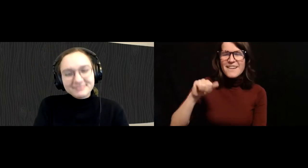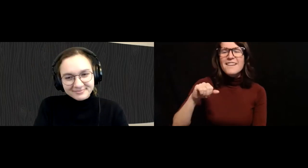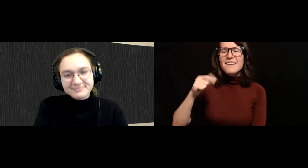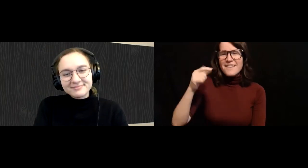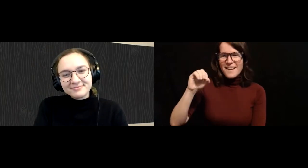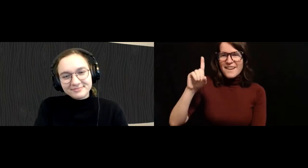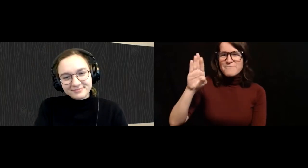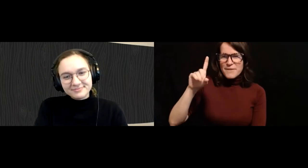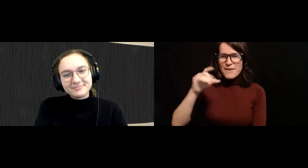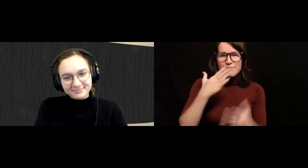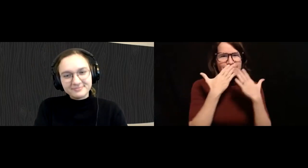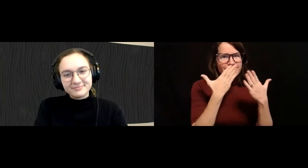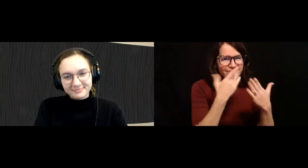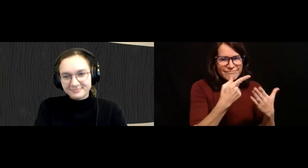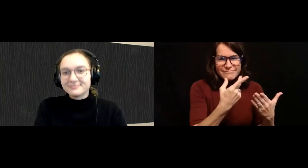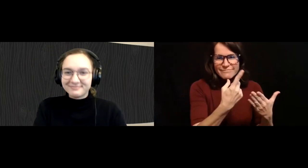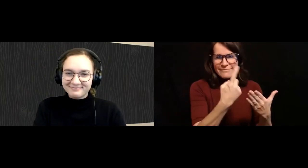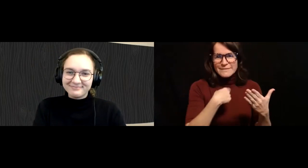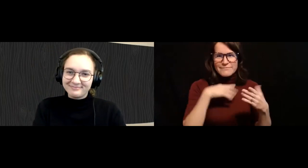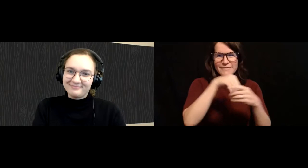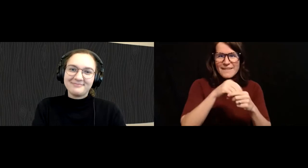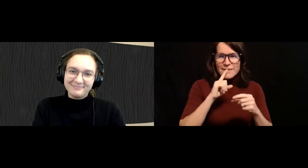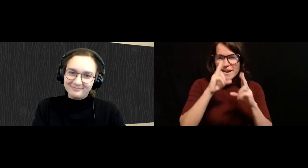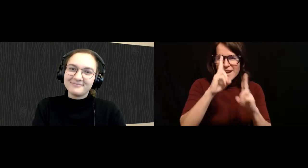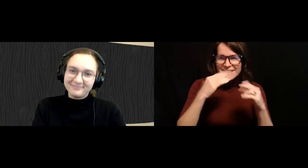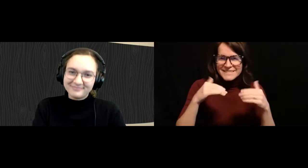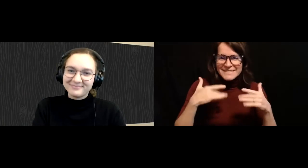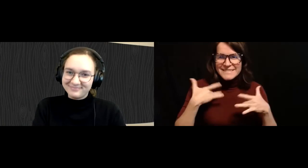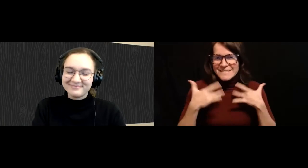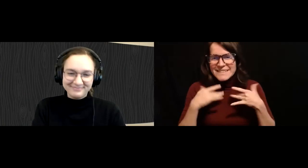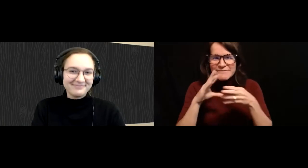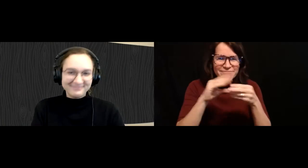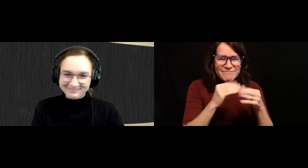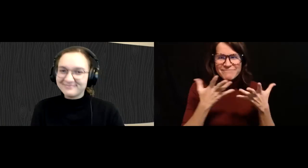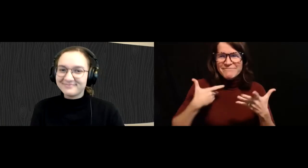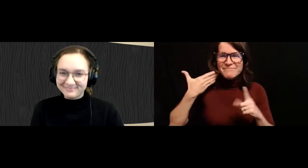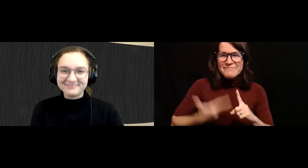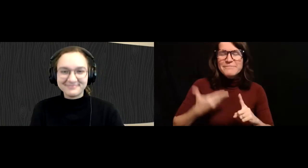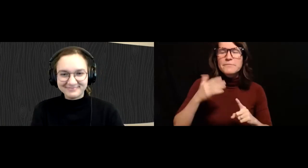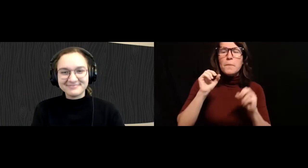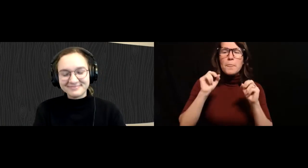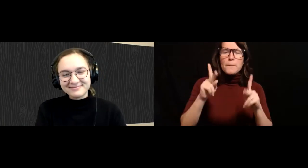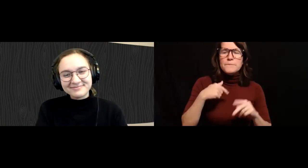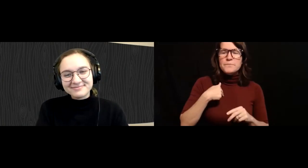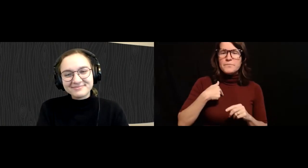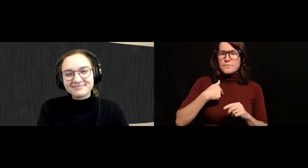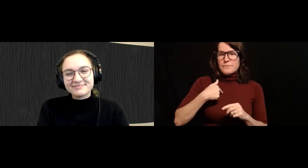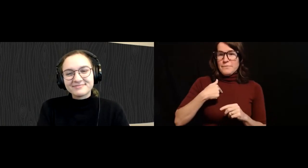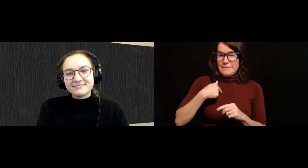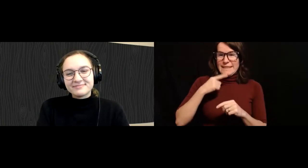My name is Laura Godbold. Thanks so much for asking me. I'm honored to be here and to engage with all of